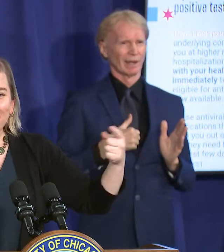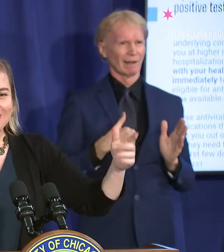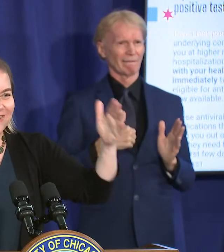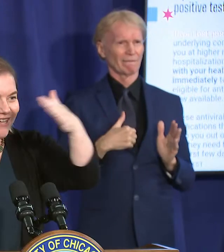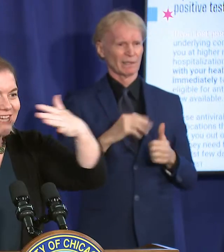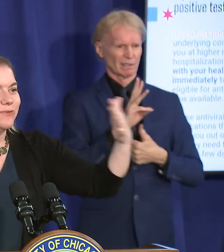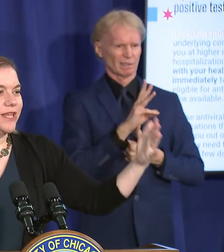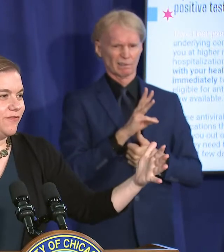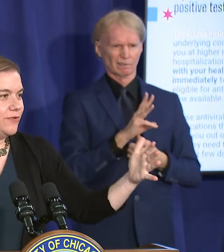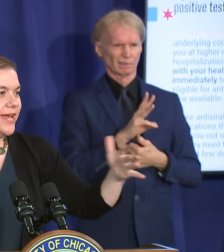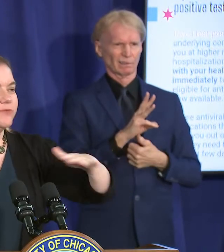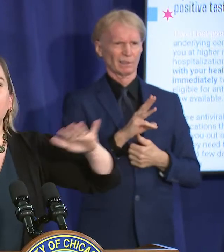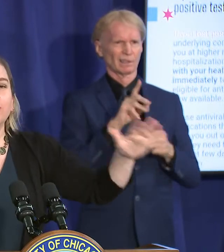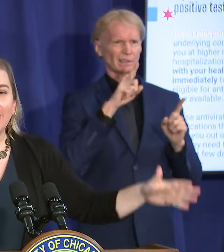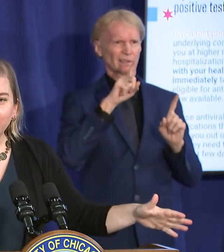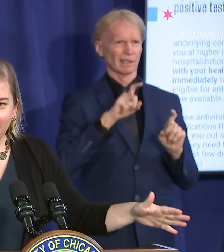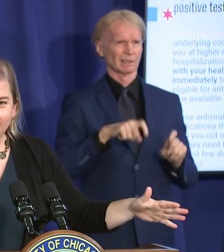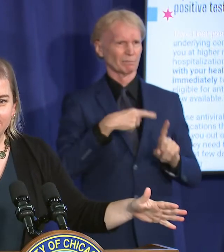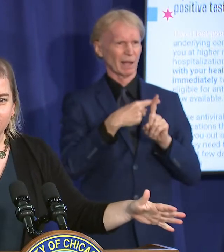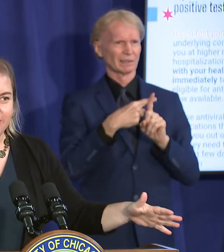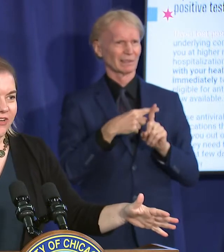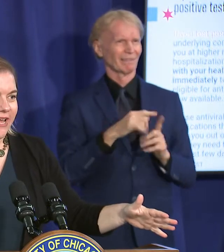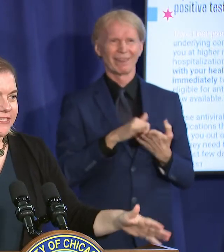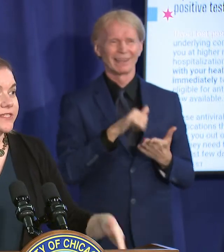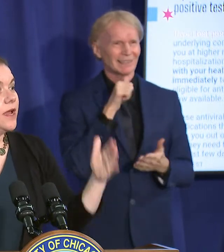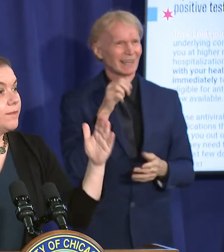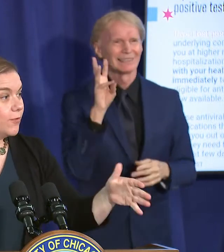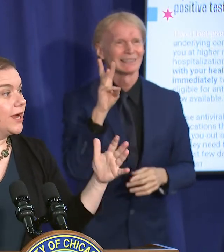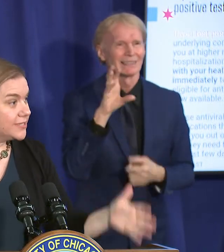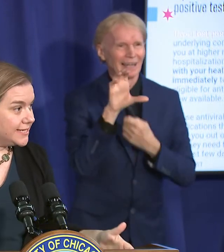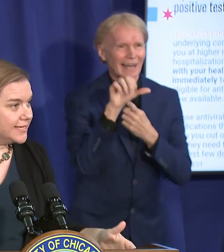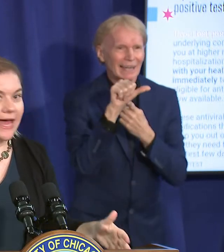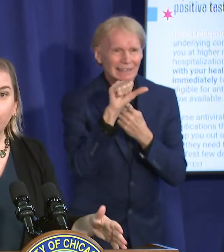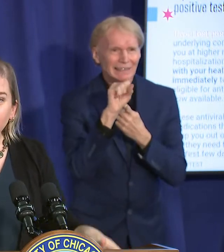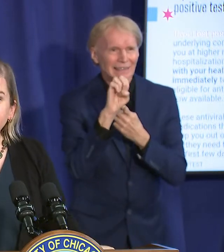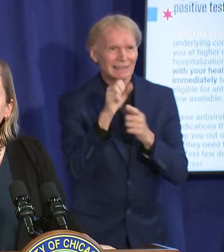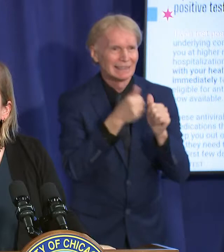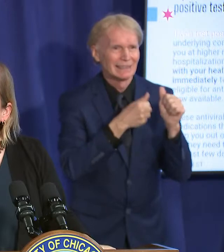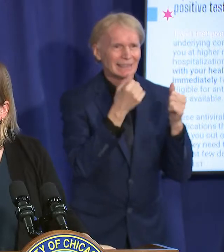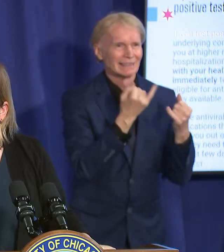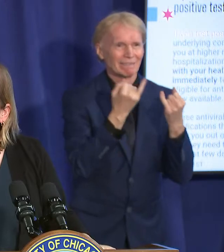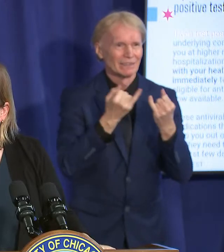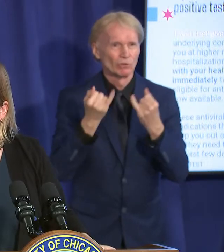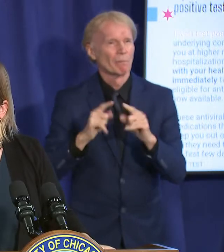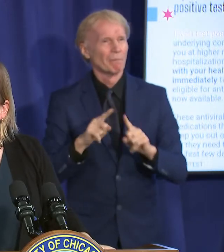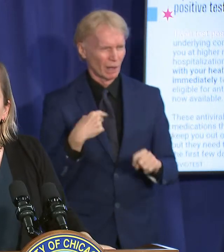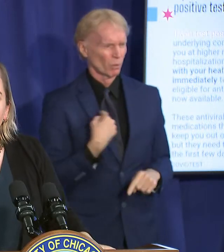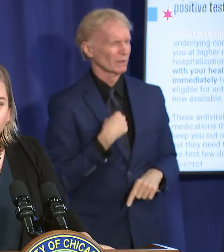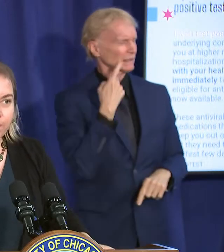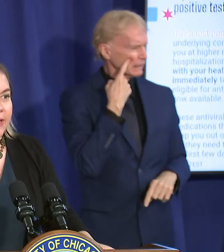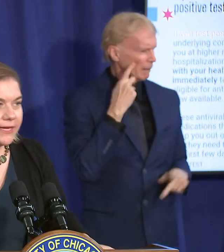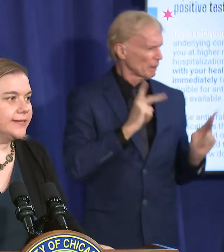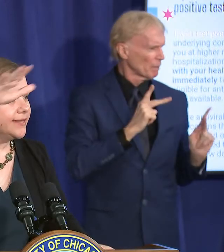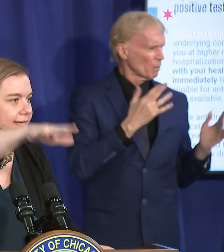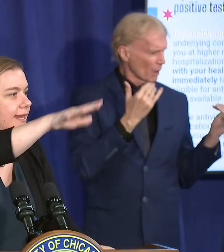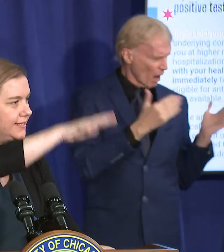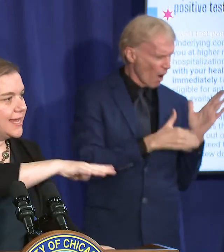7 positive tests within a few days, we don't count that as 6 or 7 cases. But we are seeing that. We are seeing people going and